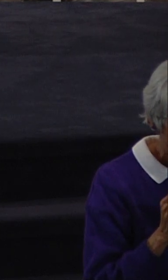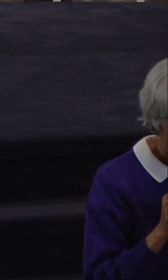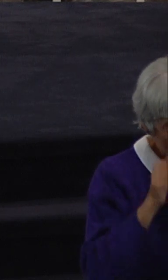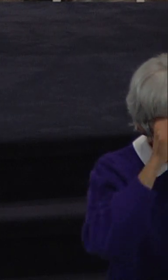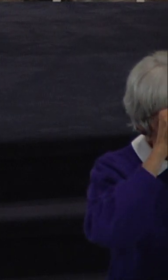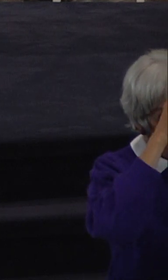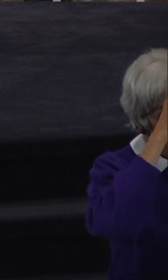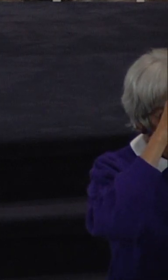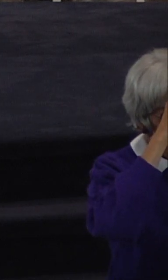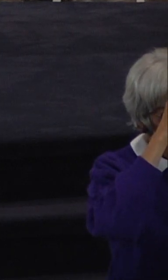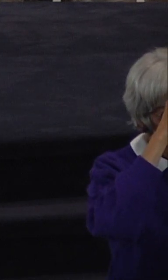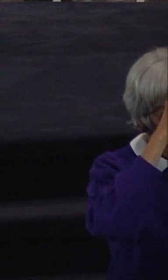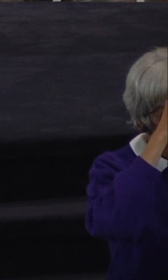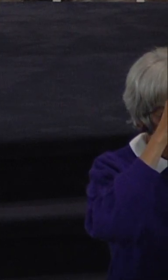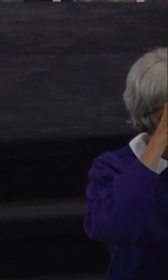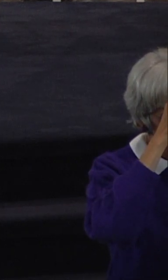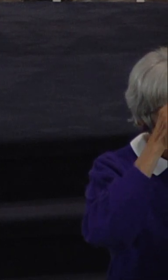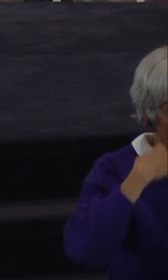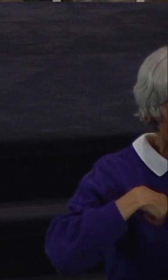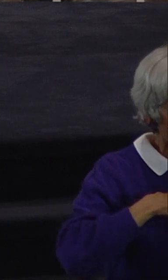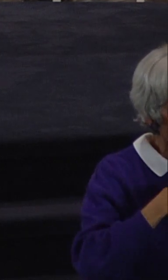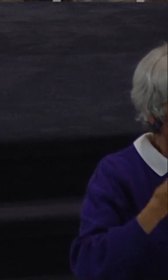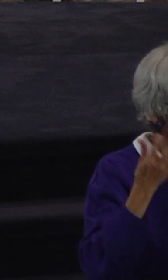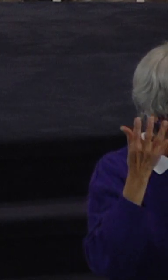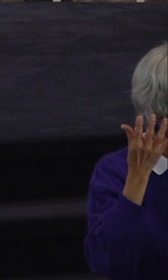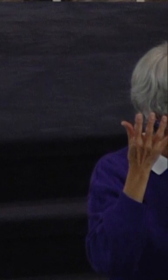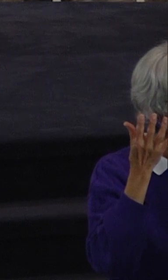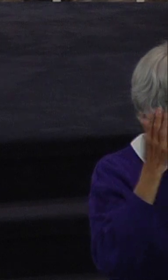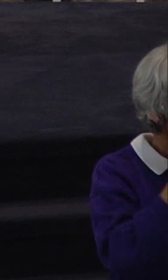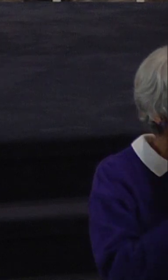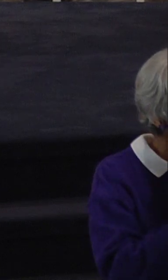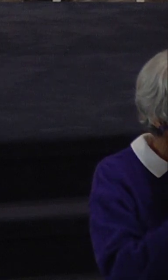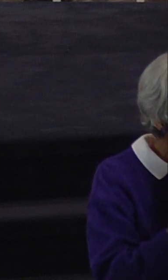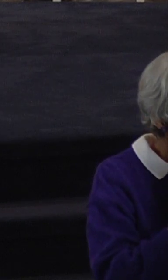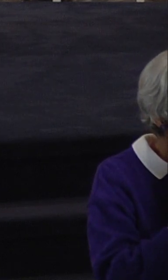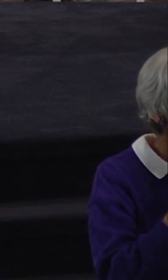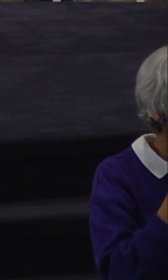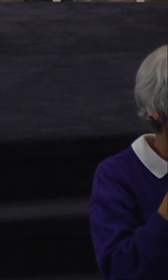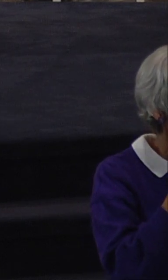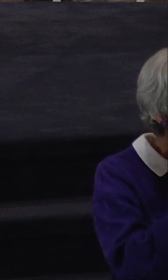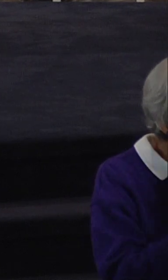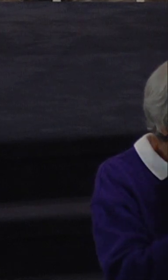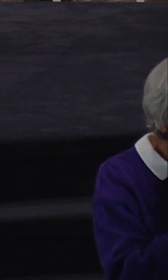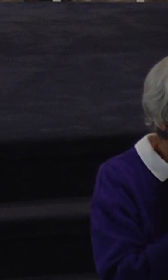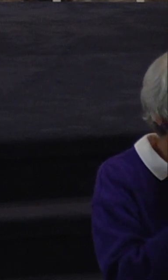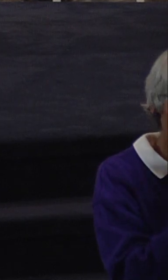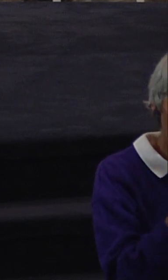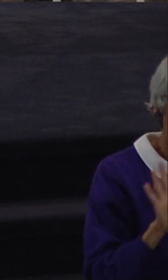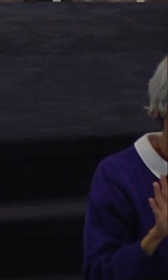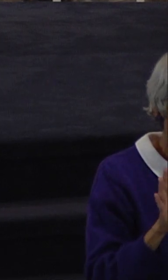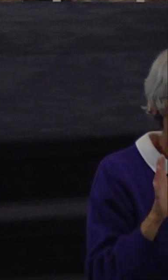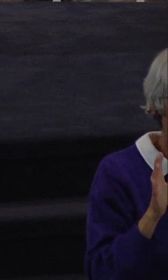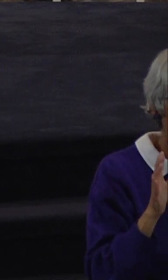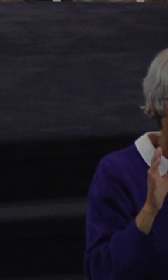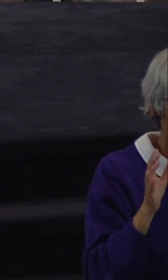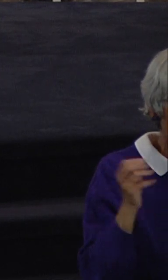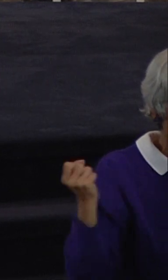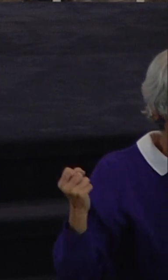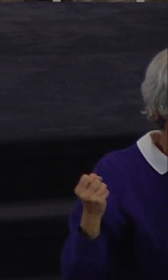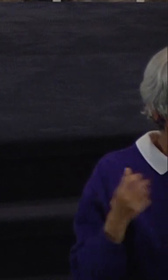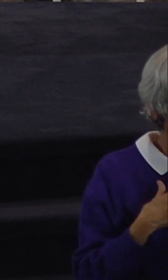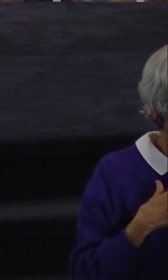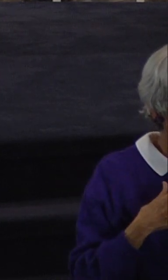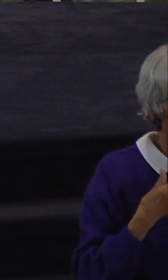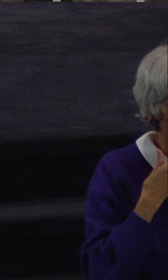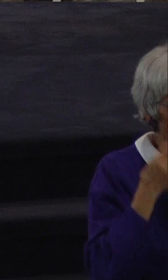Gracious Father, we get to worship you openly without fear of retribution, and so we thank you for the